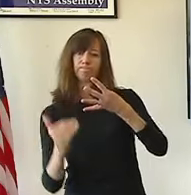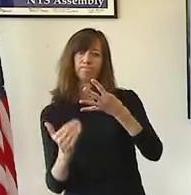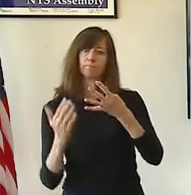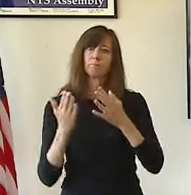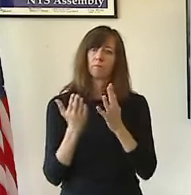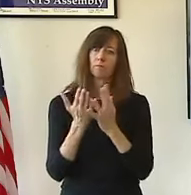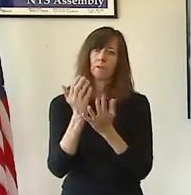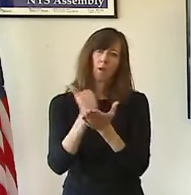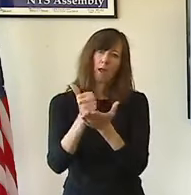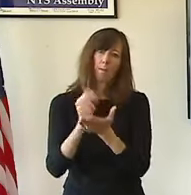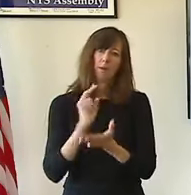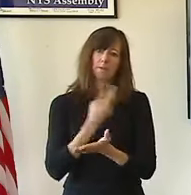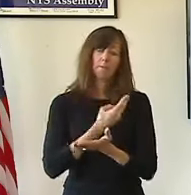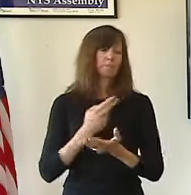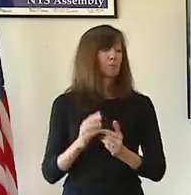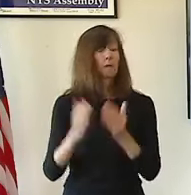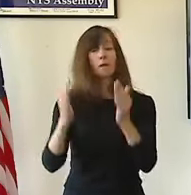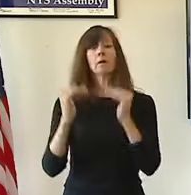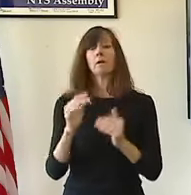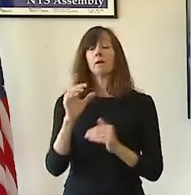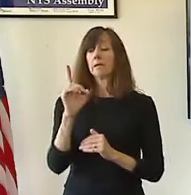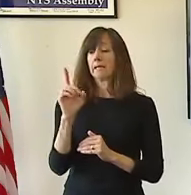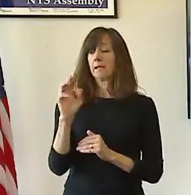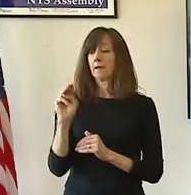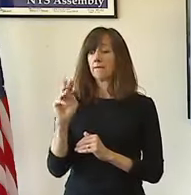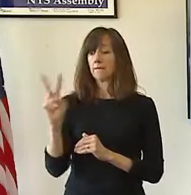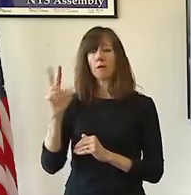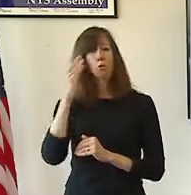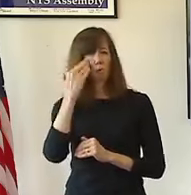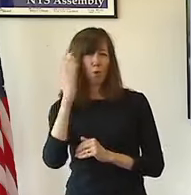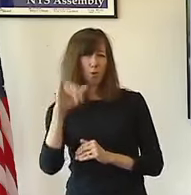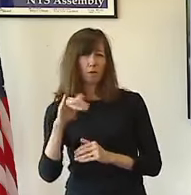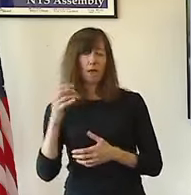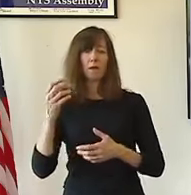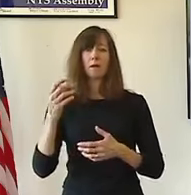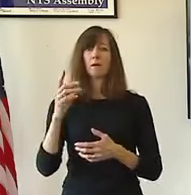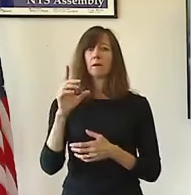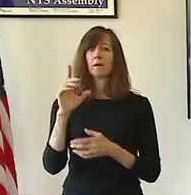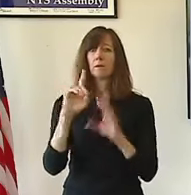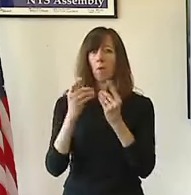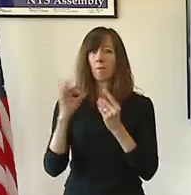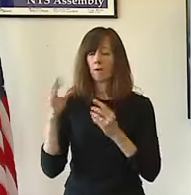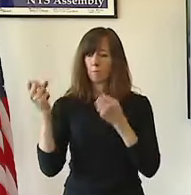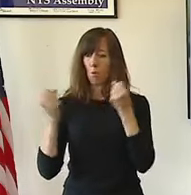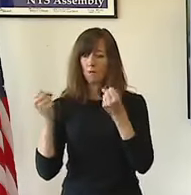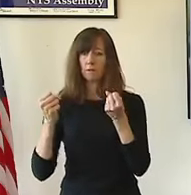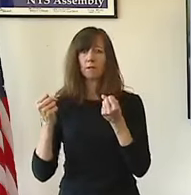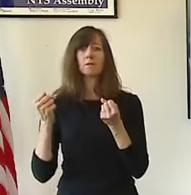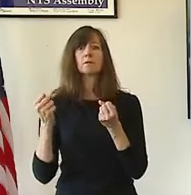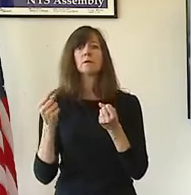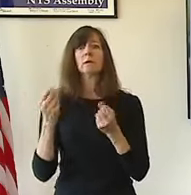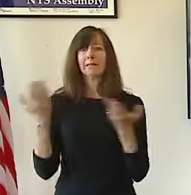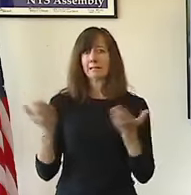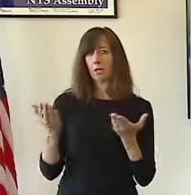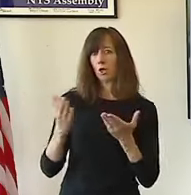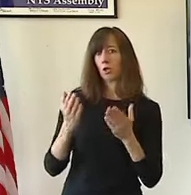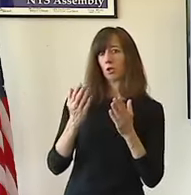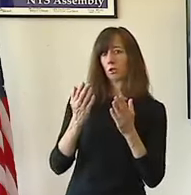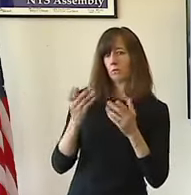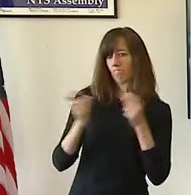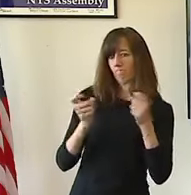DMV. You may know the Department of Motor Vehicles is actually a state office administered here in Dutchess County by the county clerk, Brad